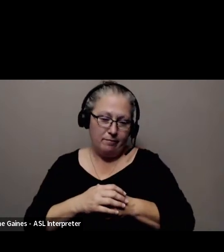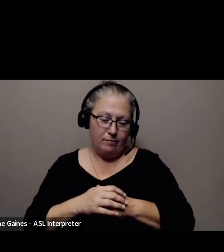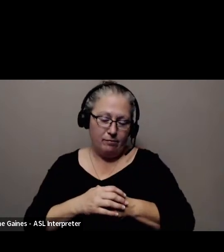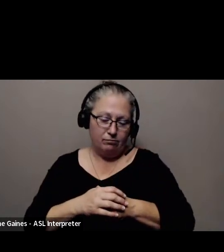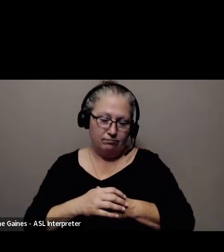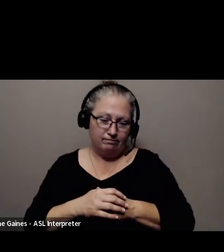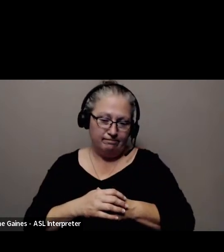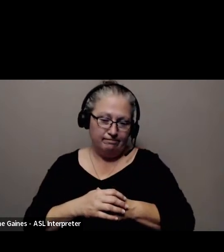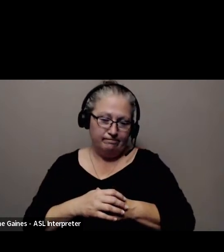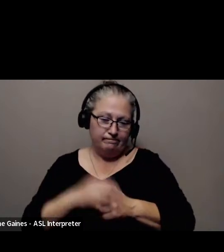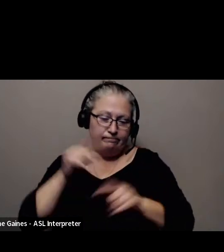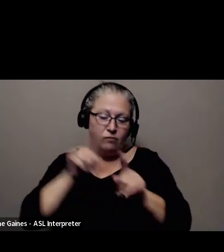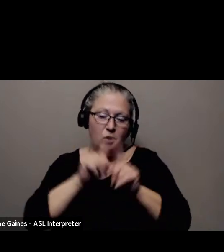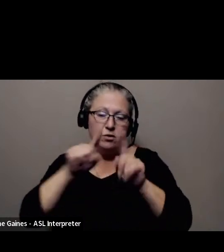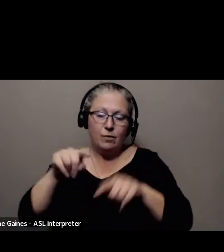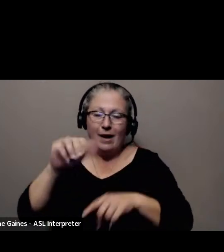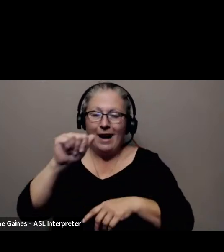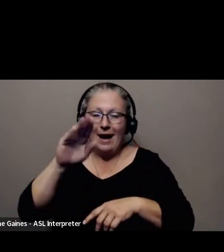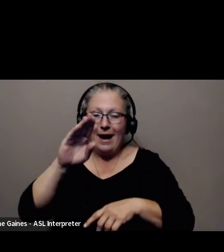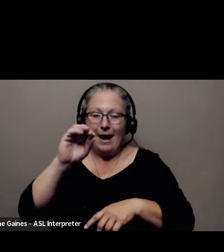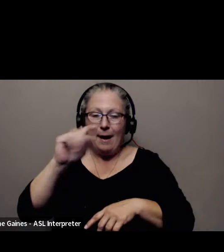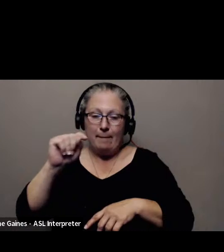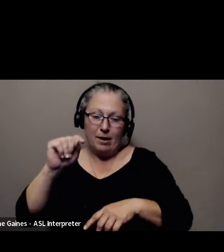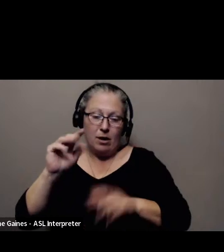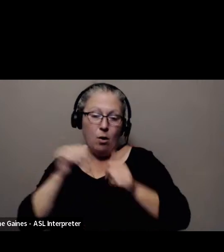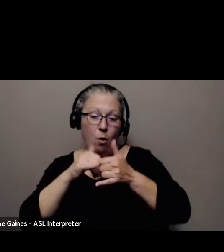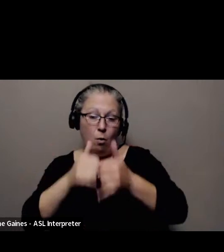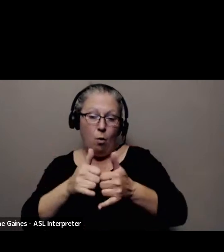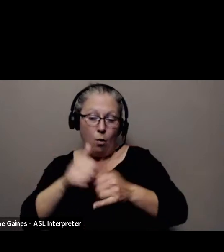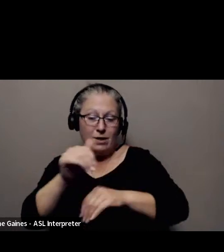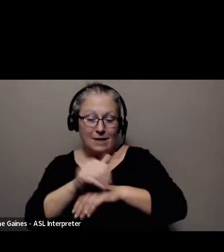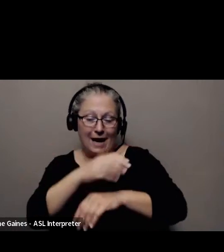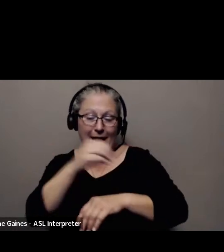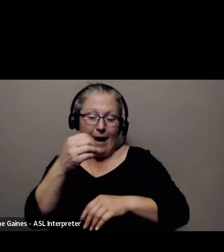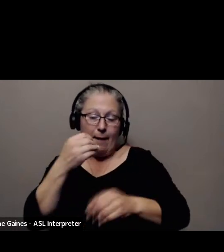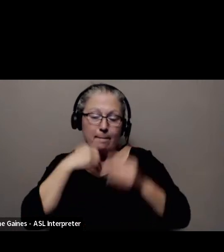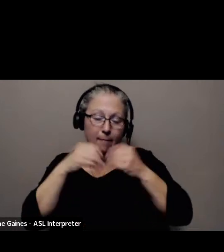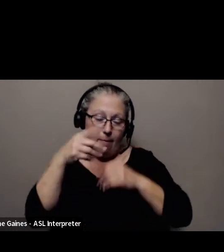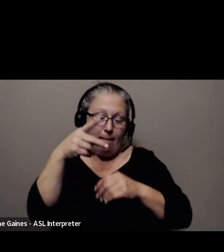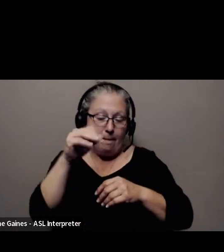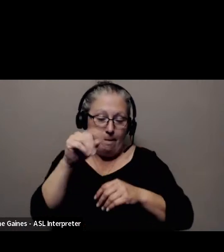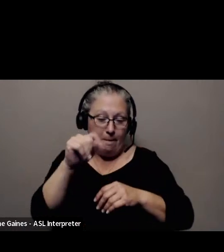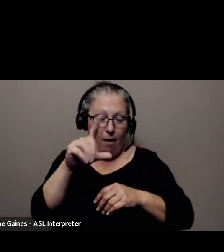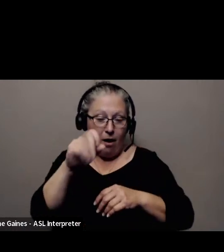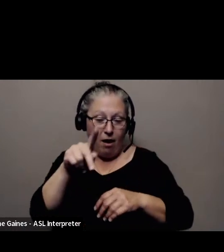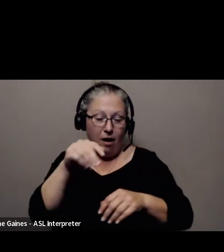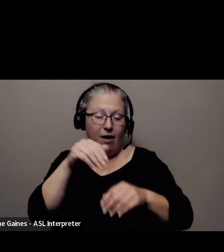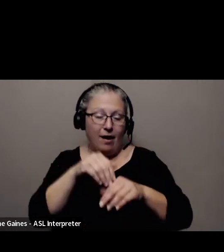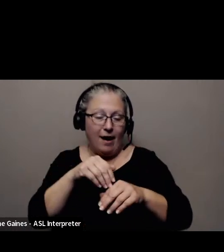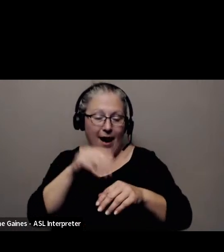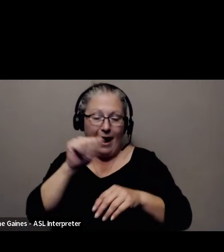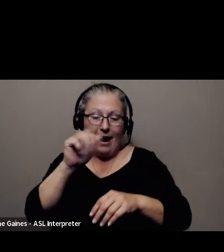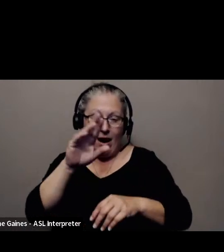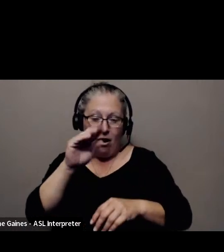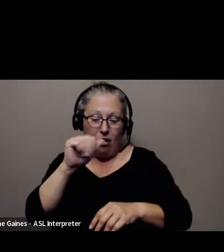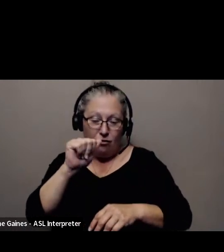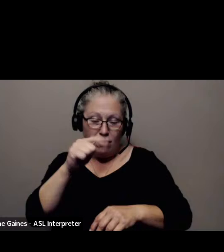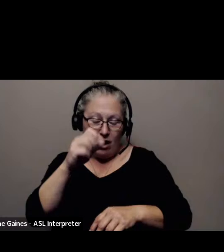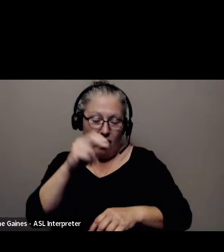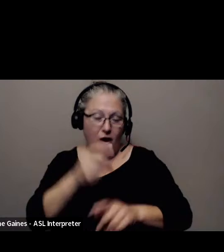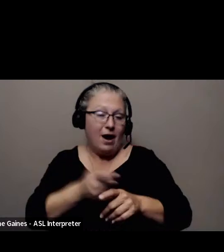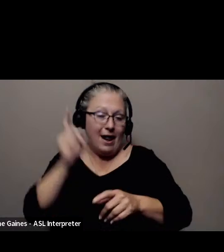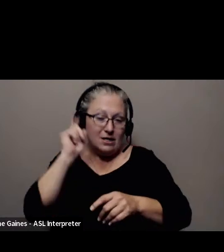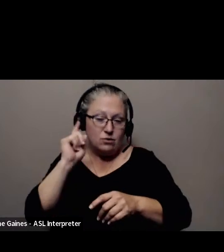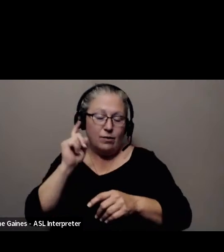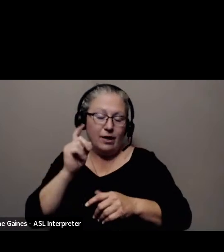I also attended the Avid Awards night and potluck at Aragon last week, and it's nice.